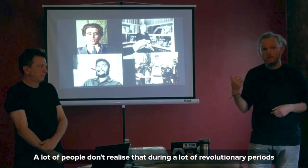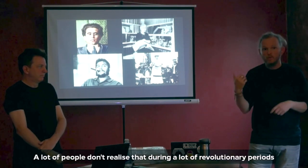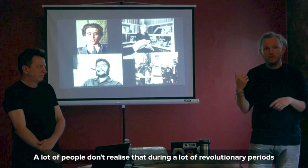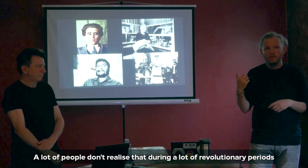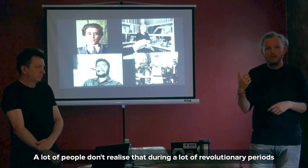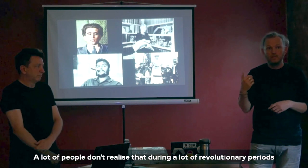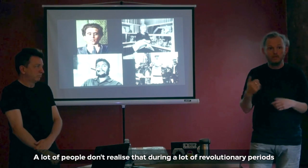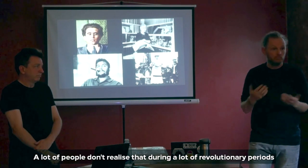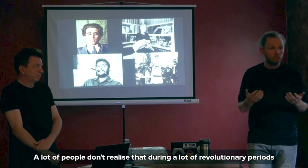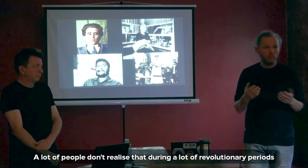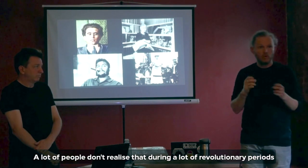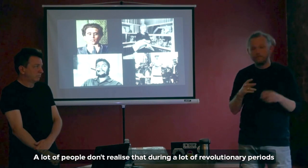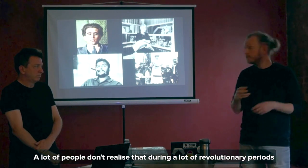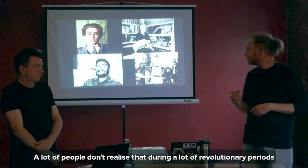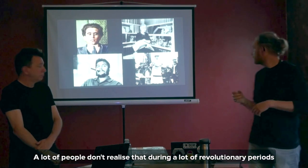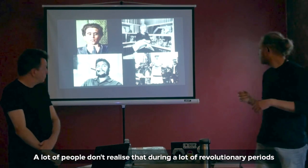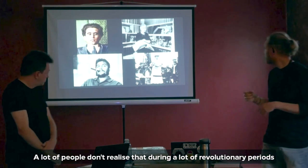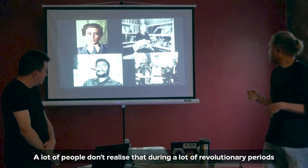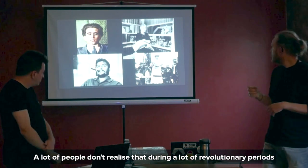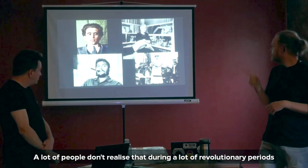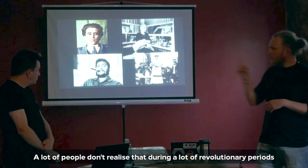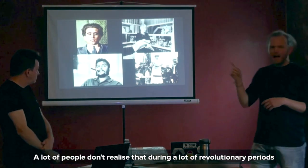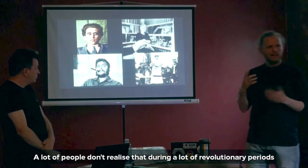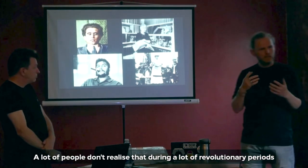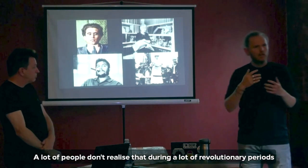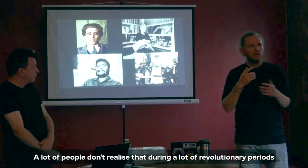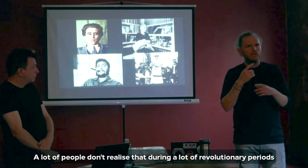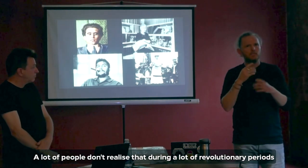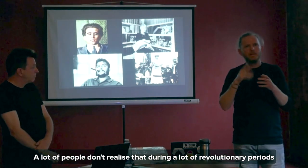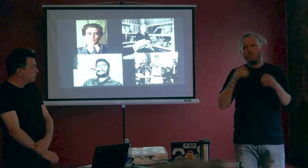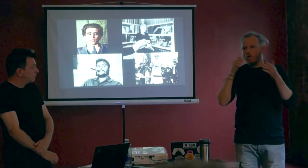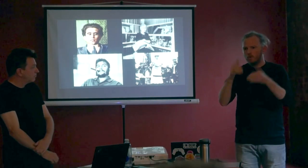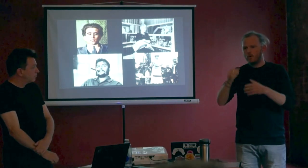a lot of people don't realise that during a lot of revolutionary periods.